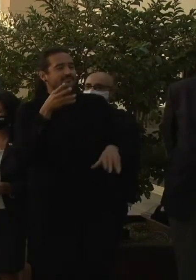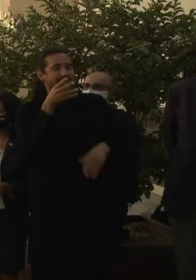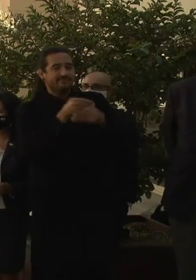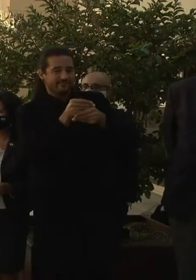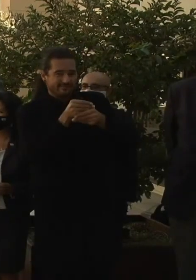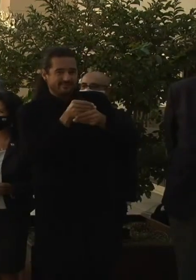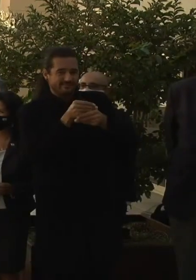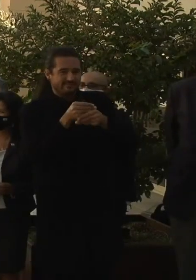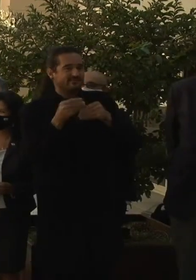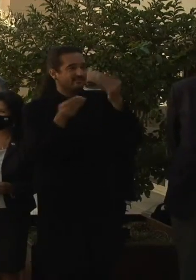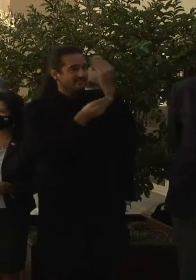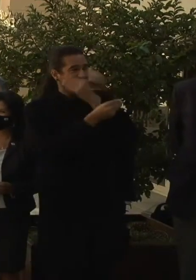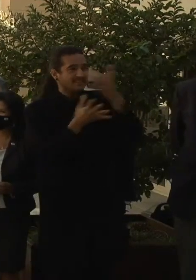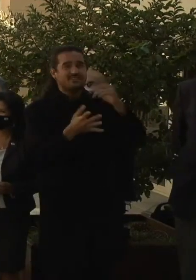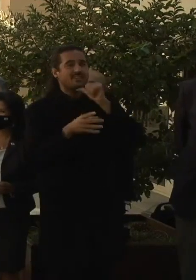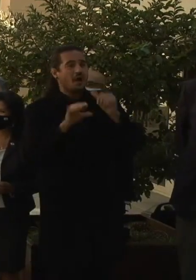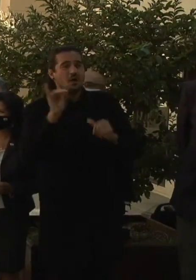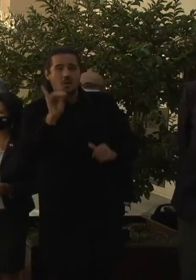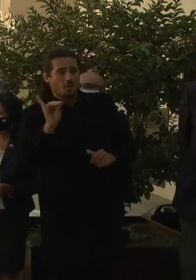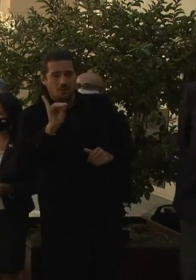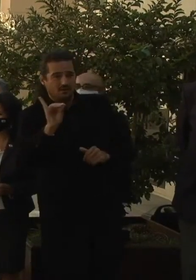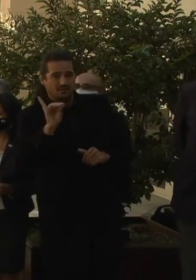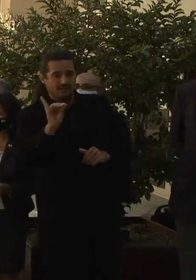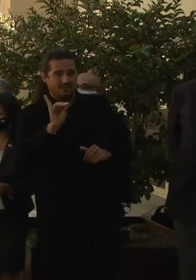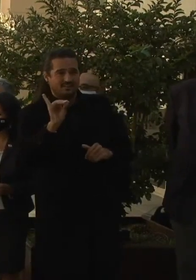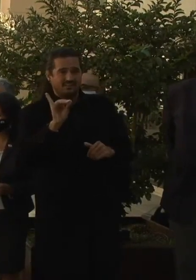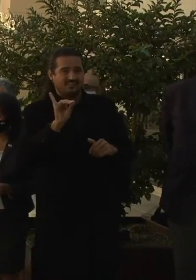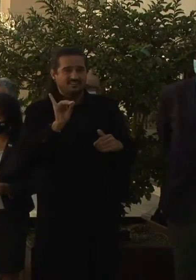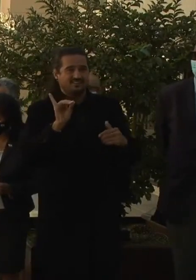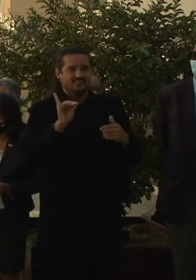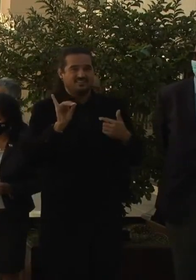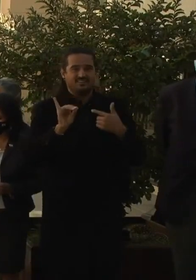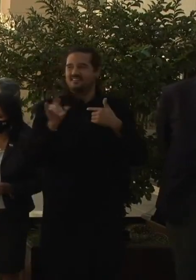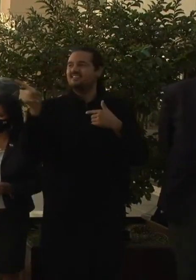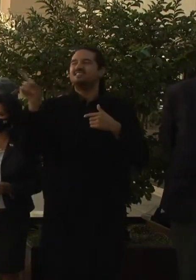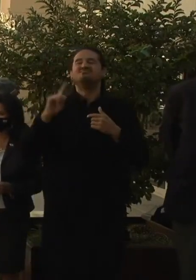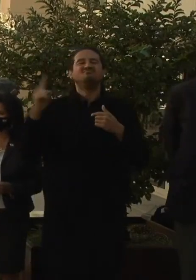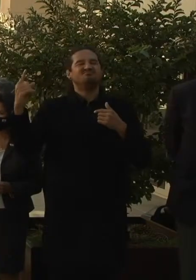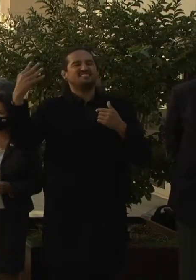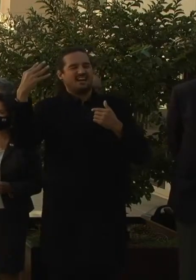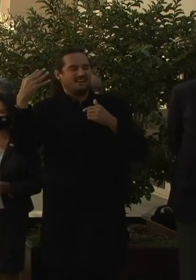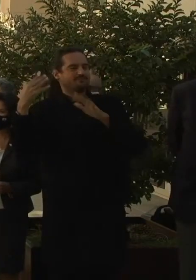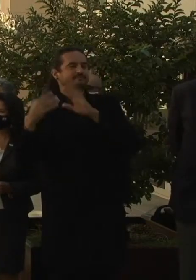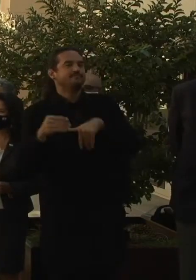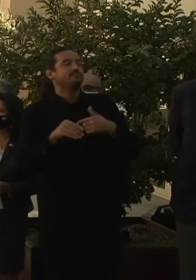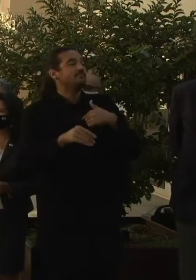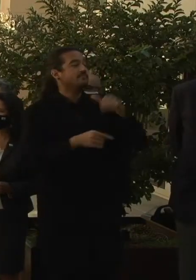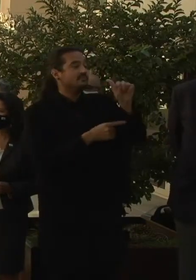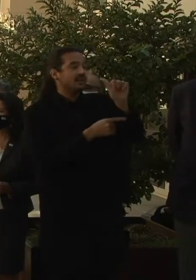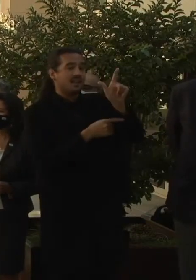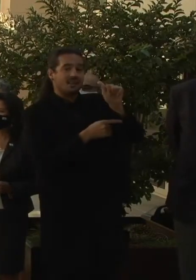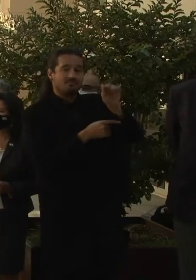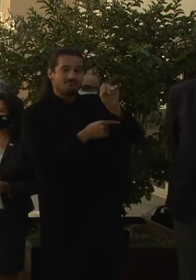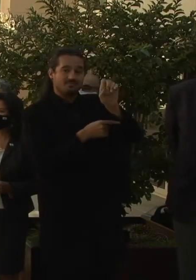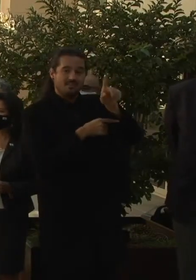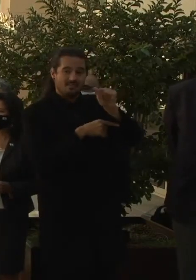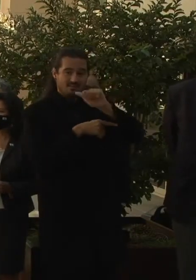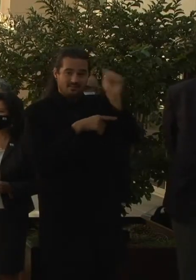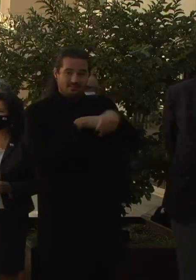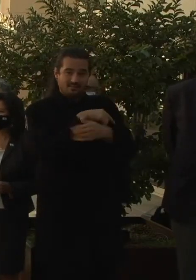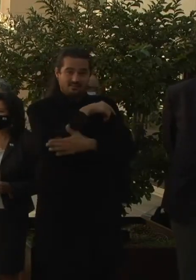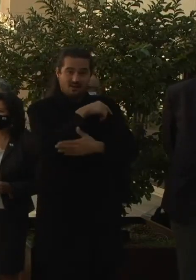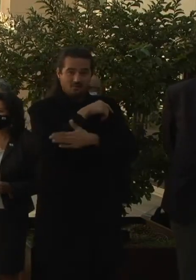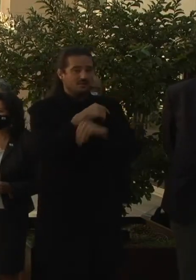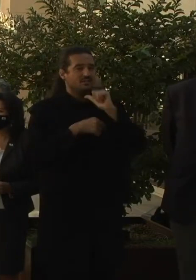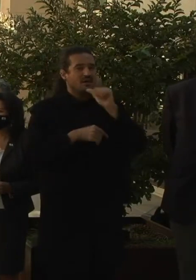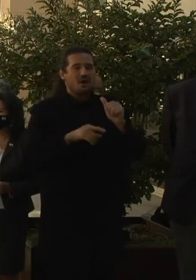is why you're over here. I'm going to sit back. Just in case, the Alameda County eviction protection is not as strong as